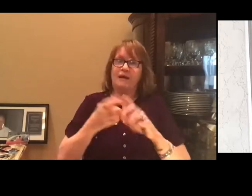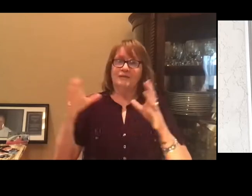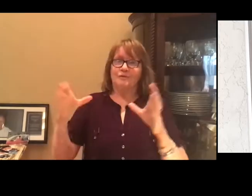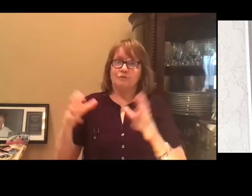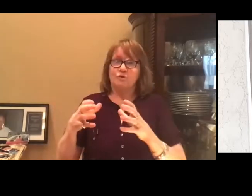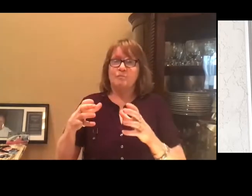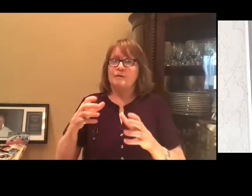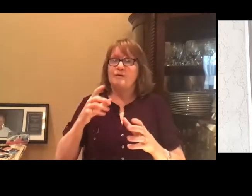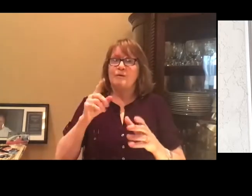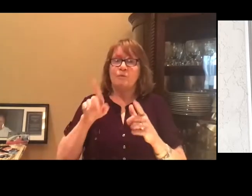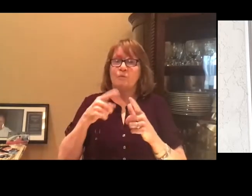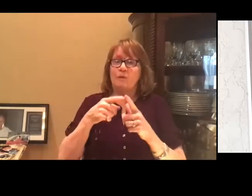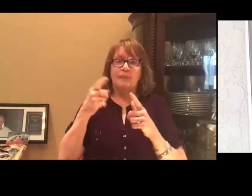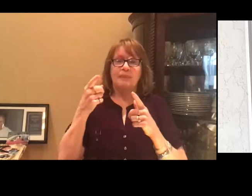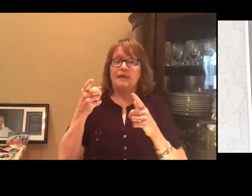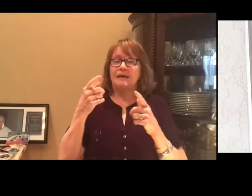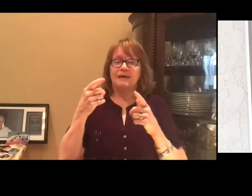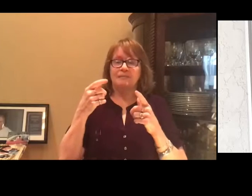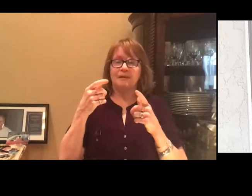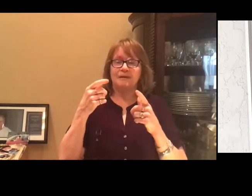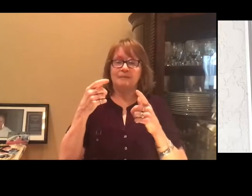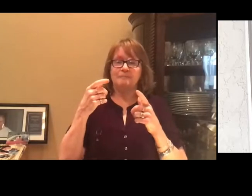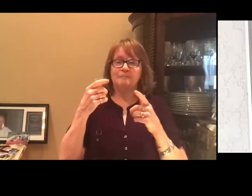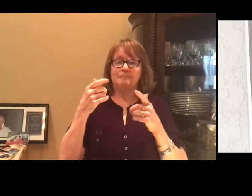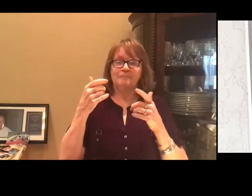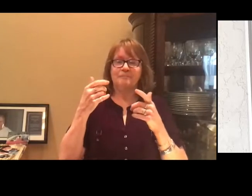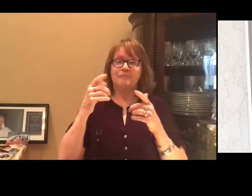all leaders and